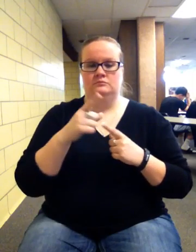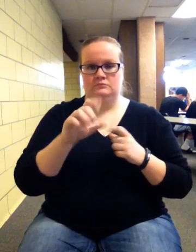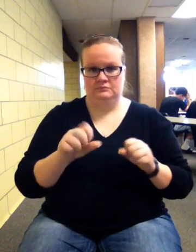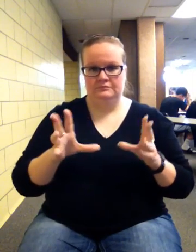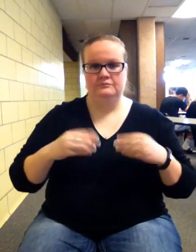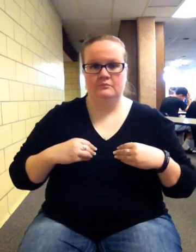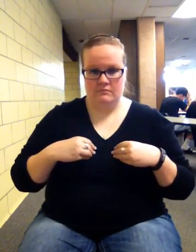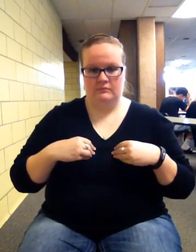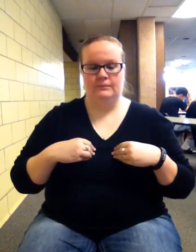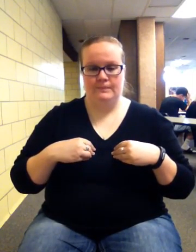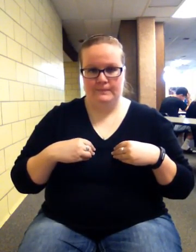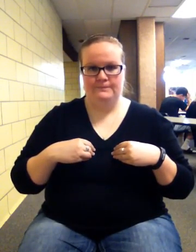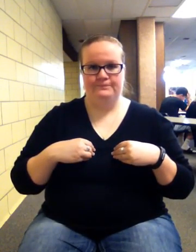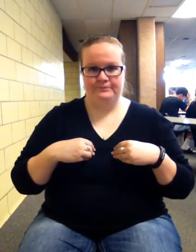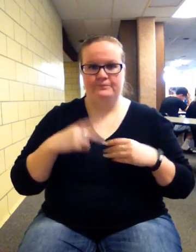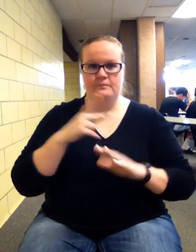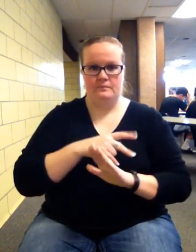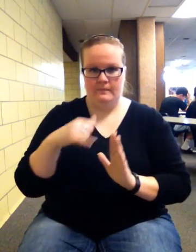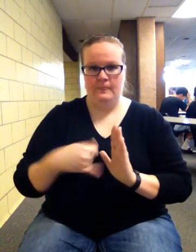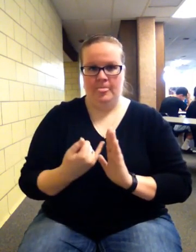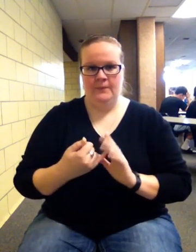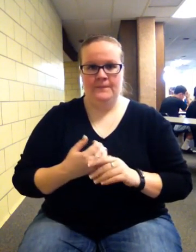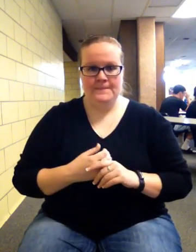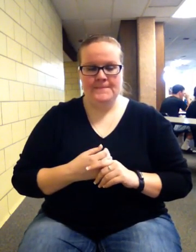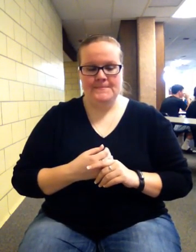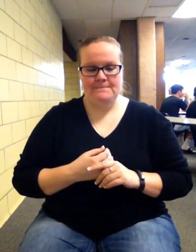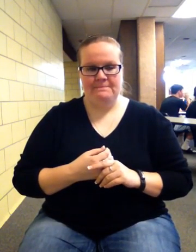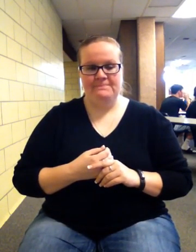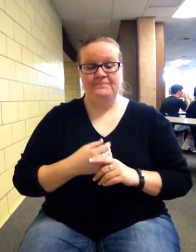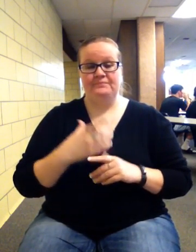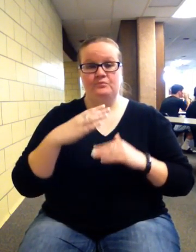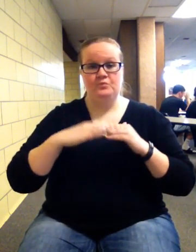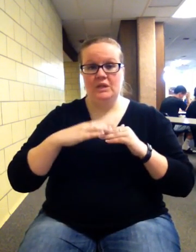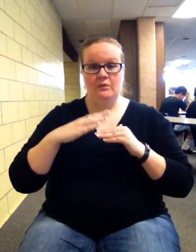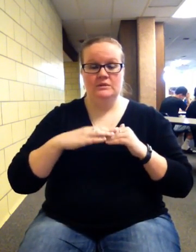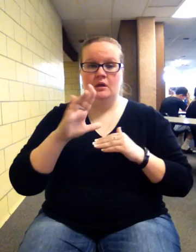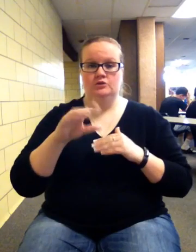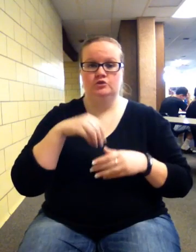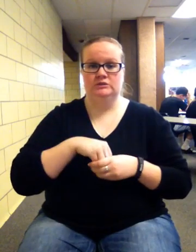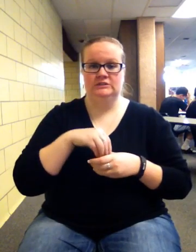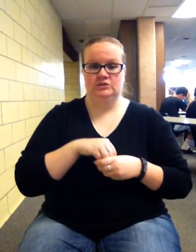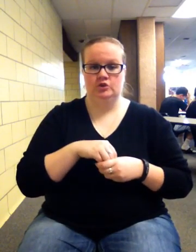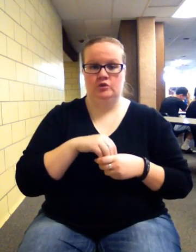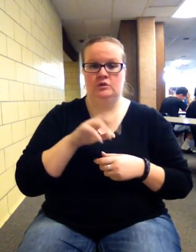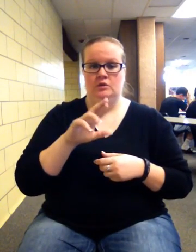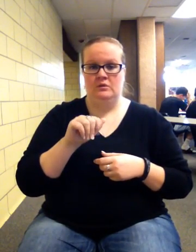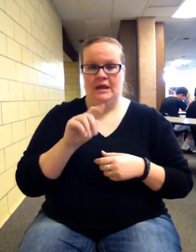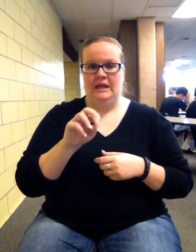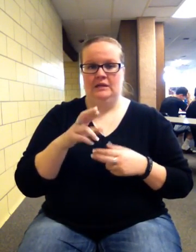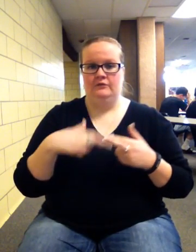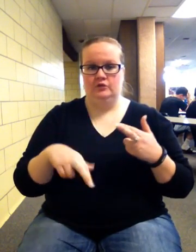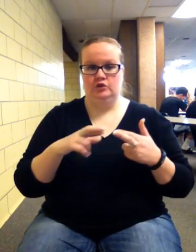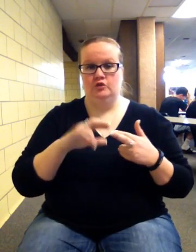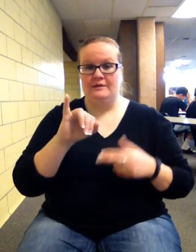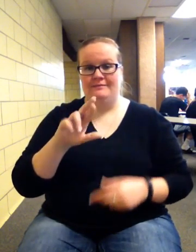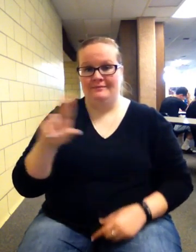the project. So as long as your internal rate of return is greater than or equal to your